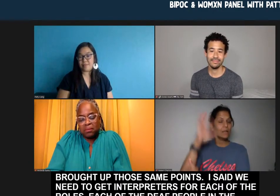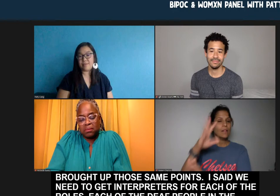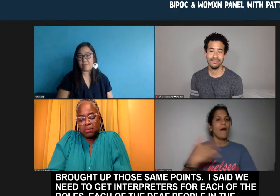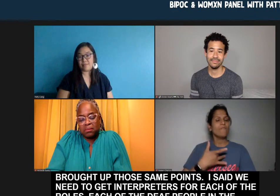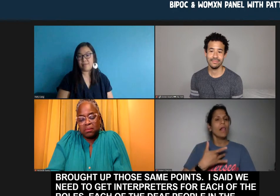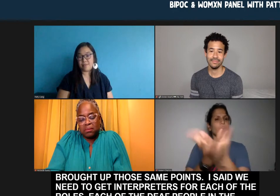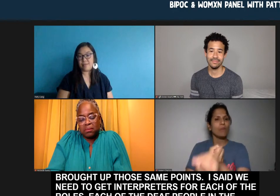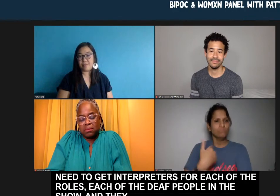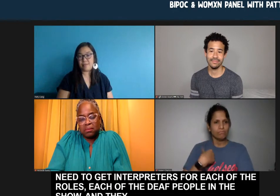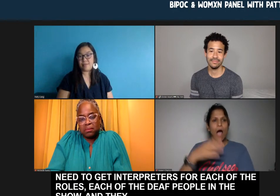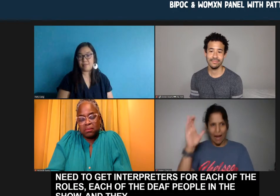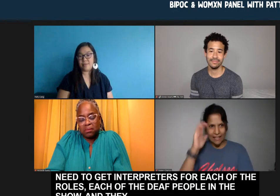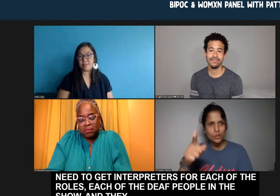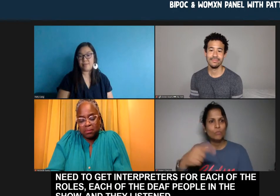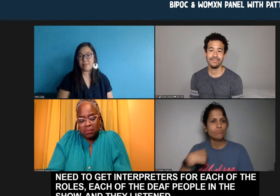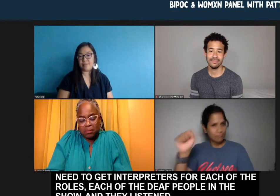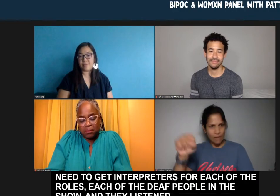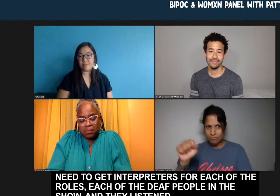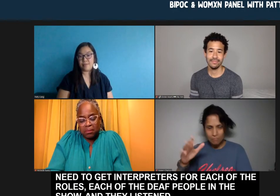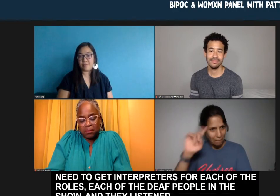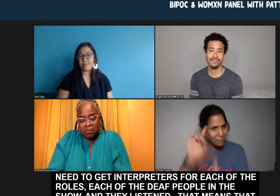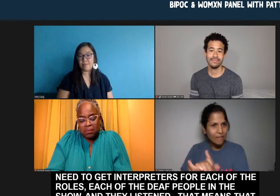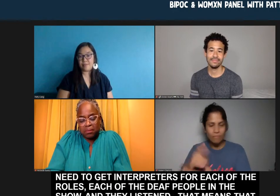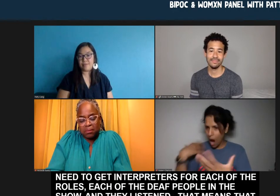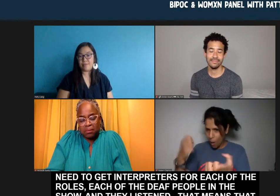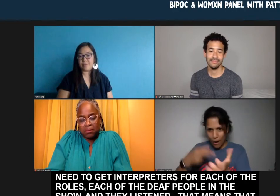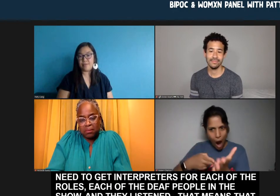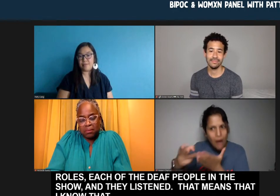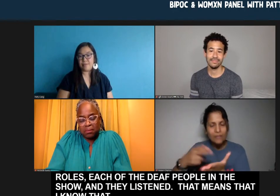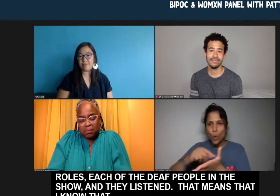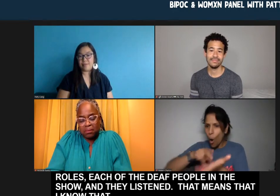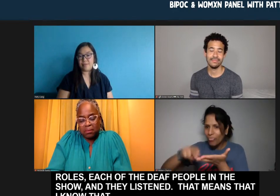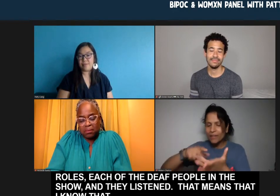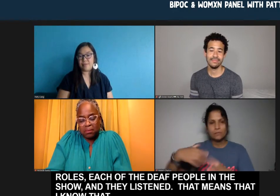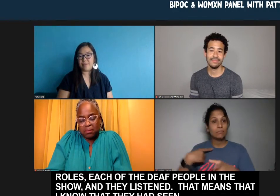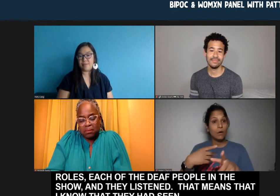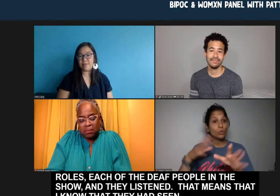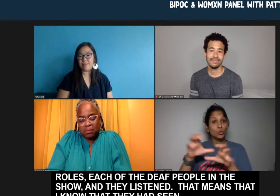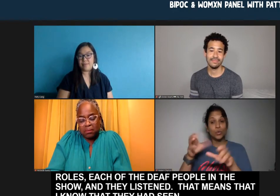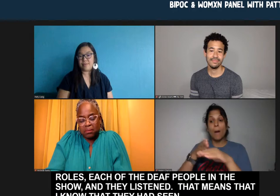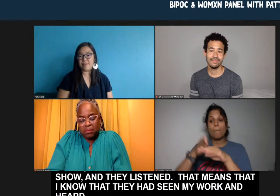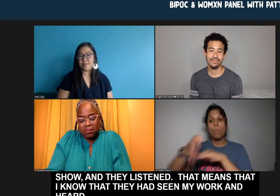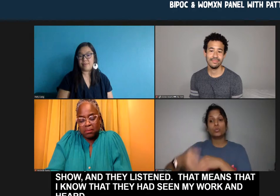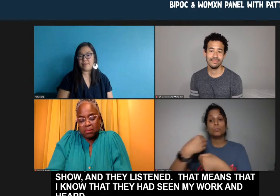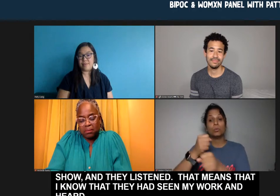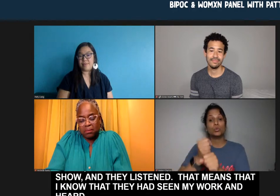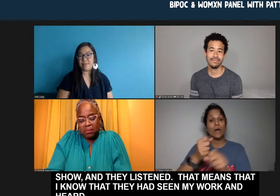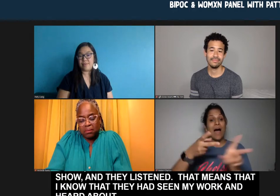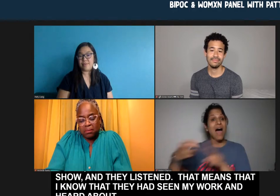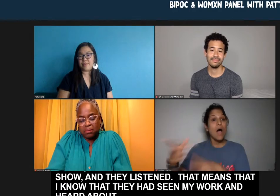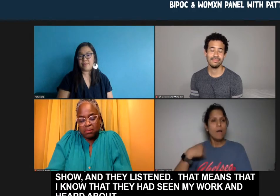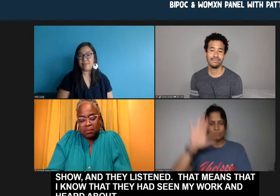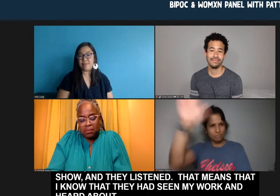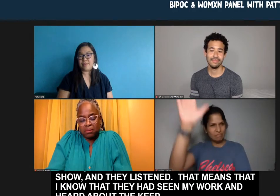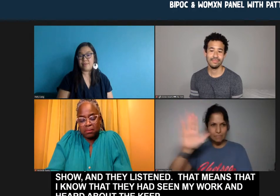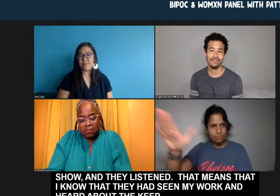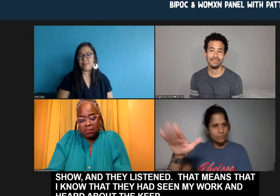And that means that I know that they had seen my work and heard about the kinds of things that I do and how I'm focused on authenticity. And